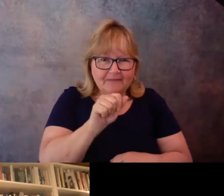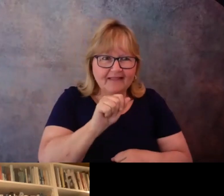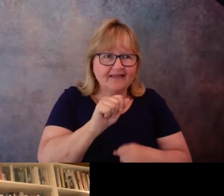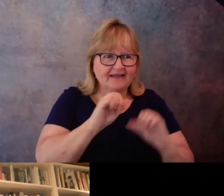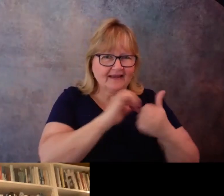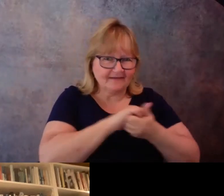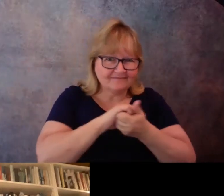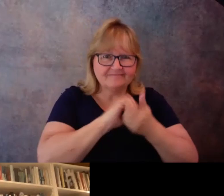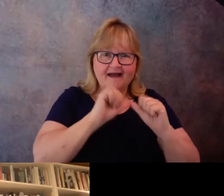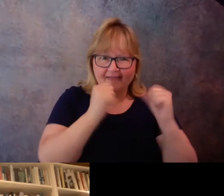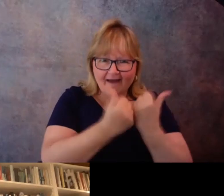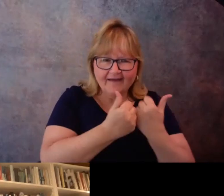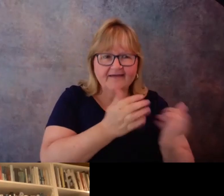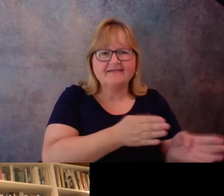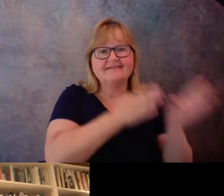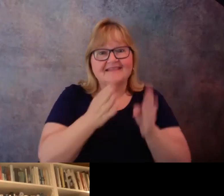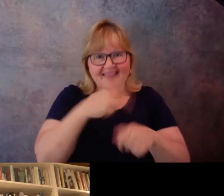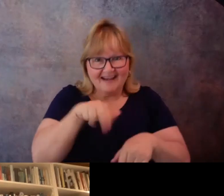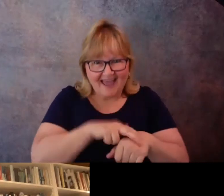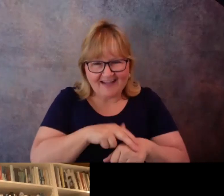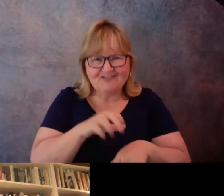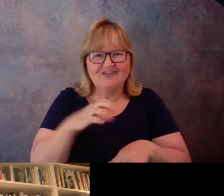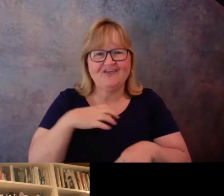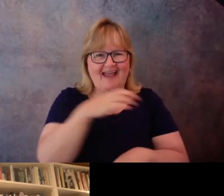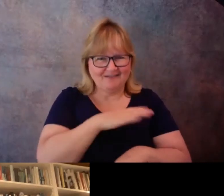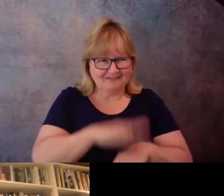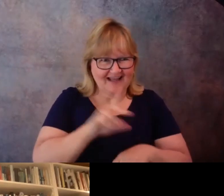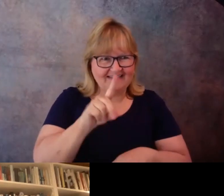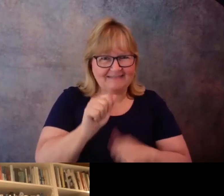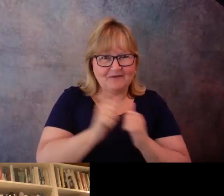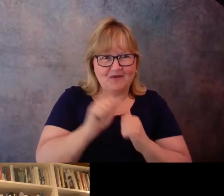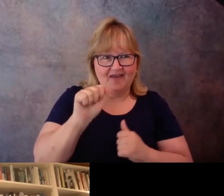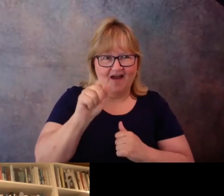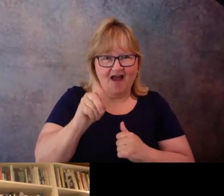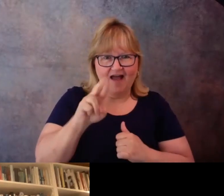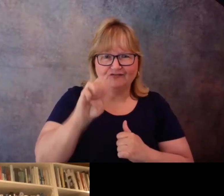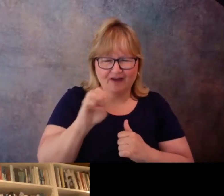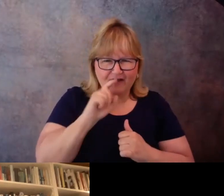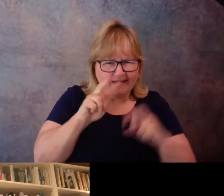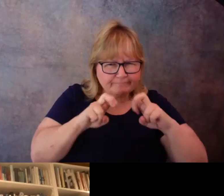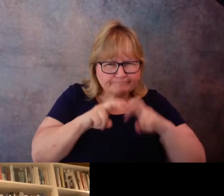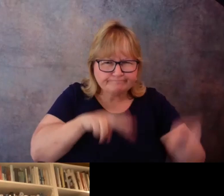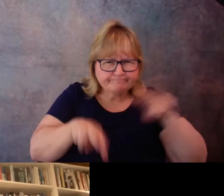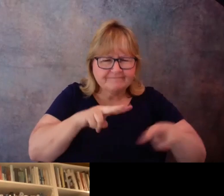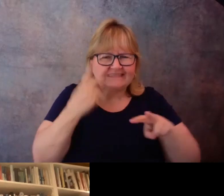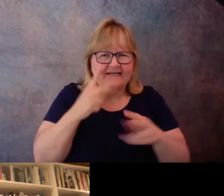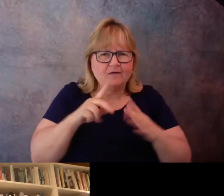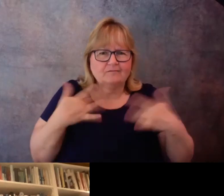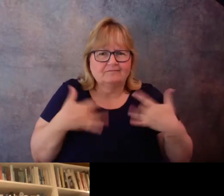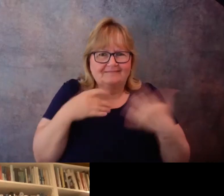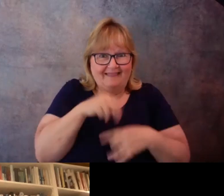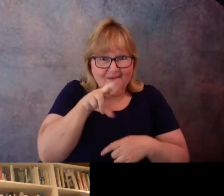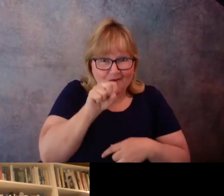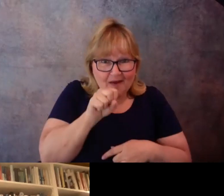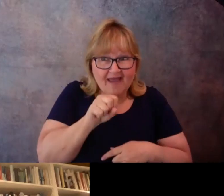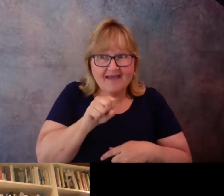international work, and then the National Council on Disability with Andre, and really looking at what's happening in the United States and what can we be